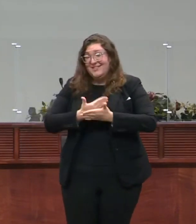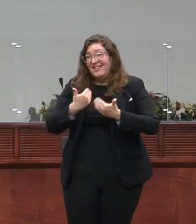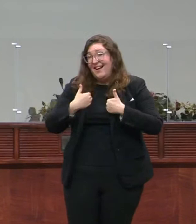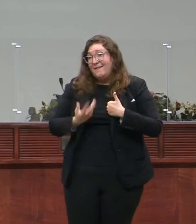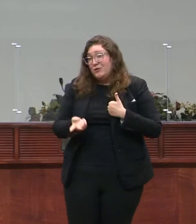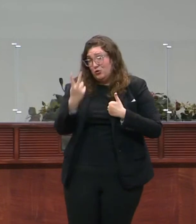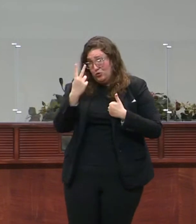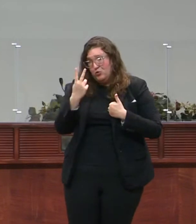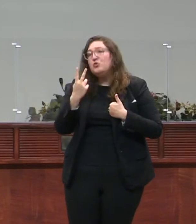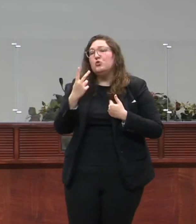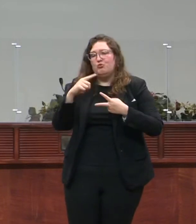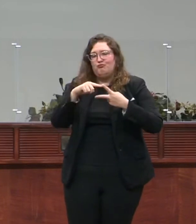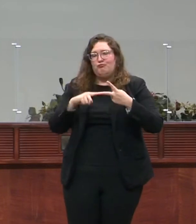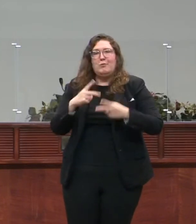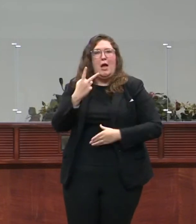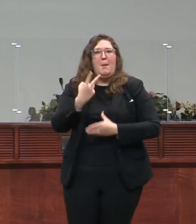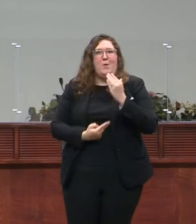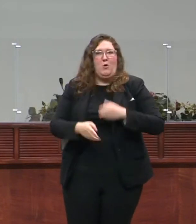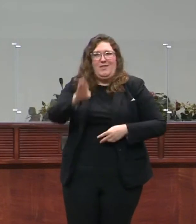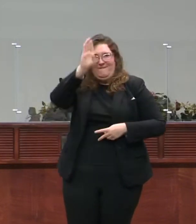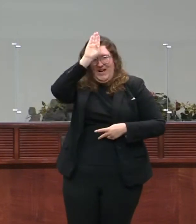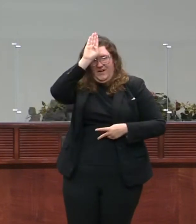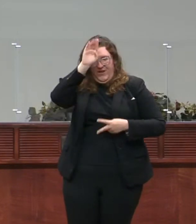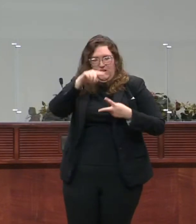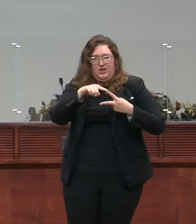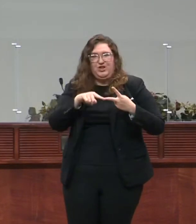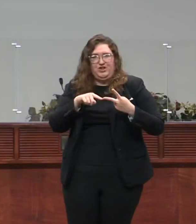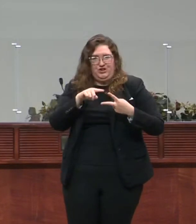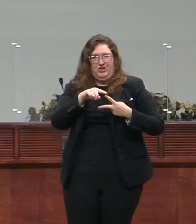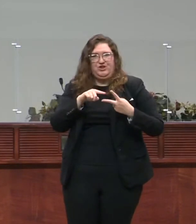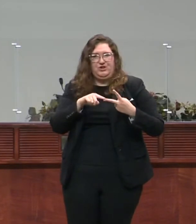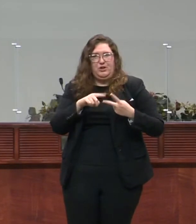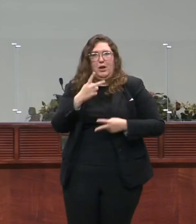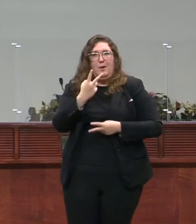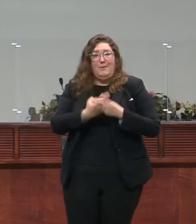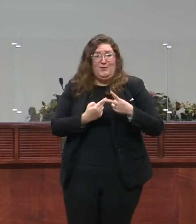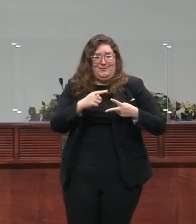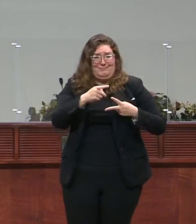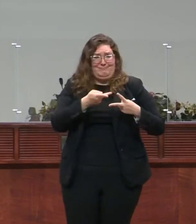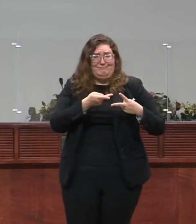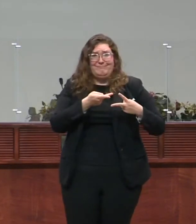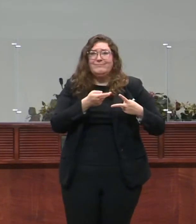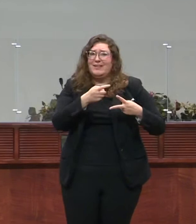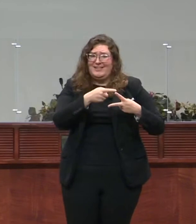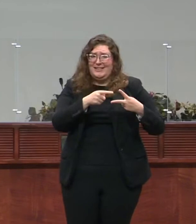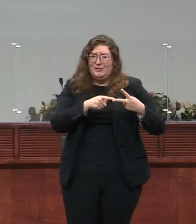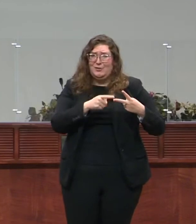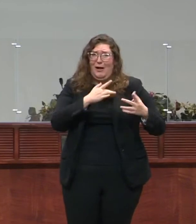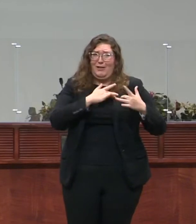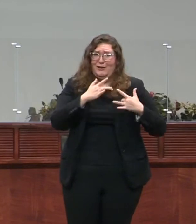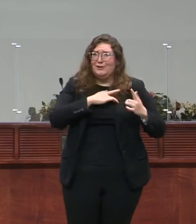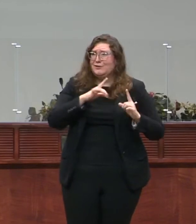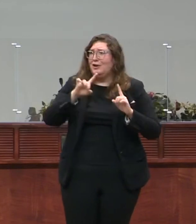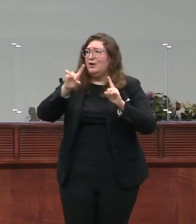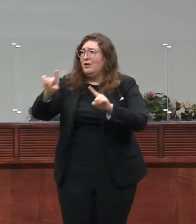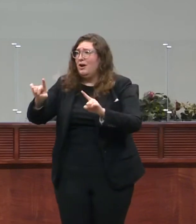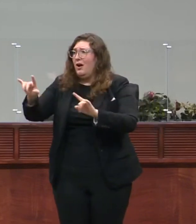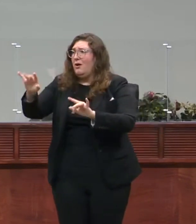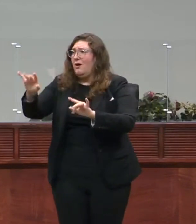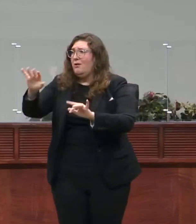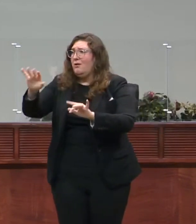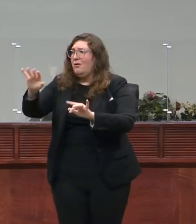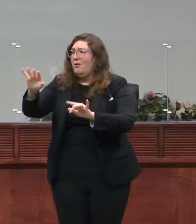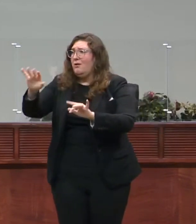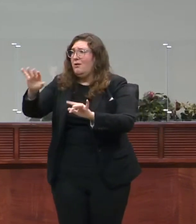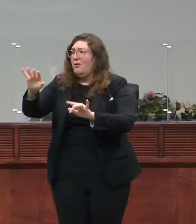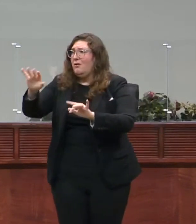I can tell you that they are concerned about when they go into the field, potentially coming home and spreading something